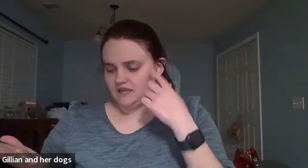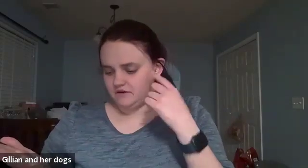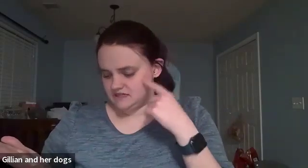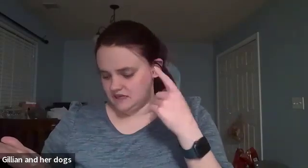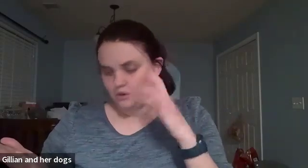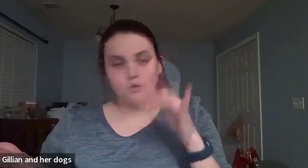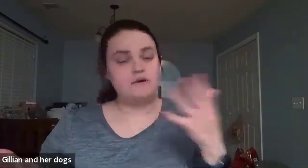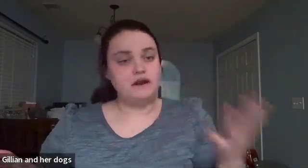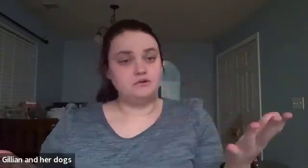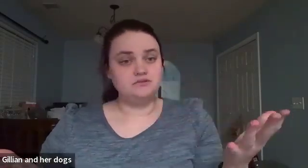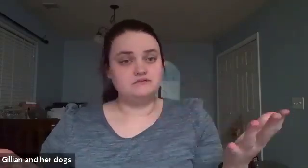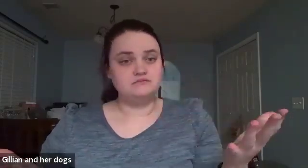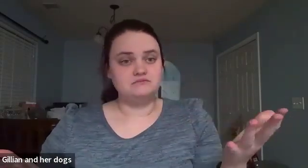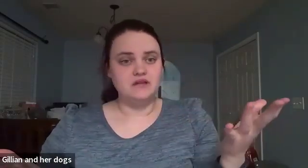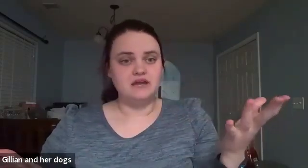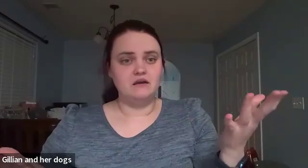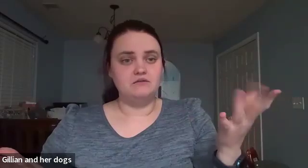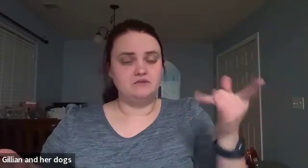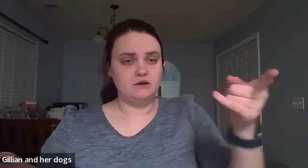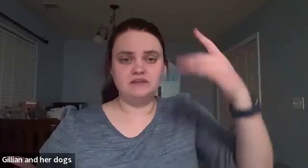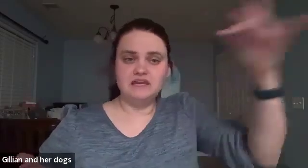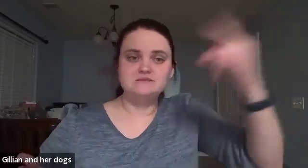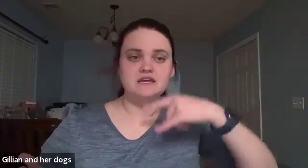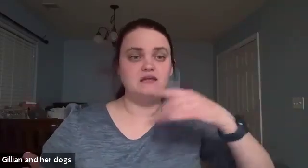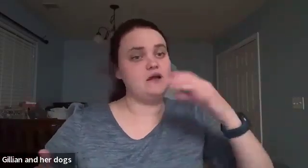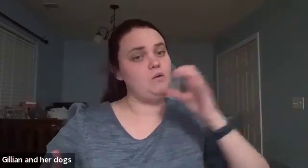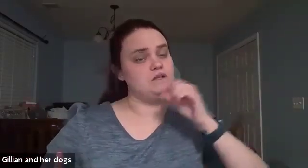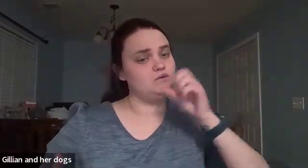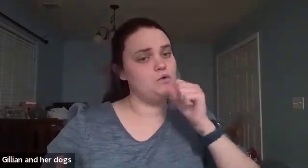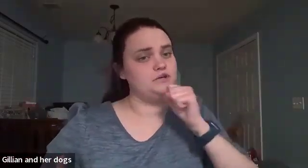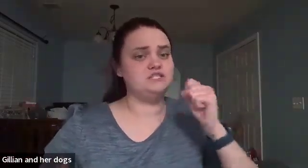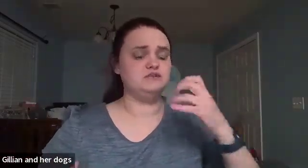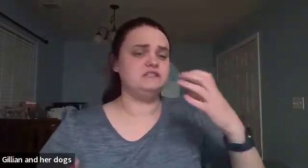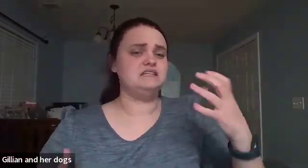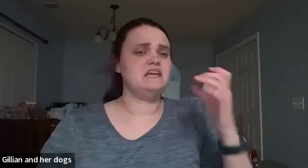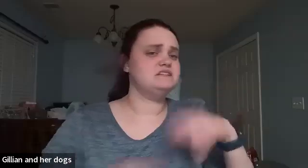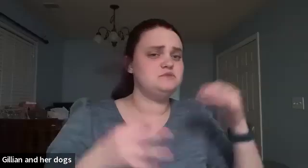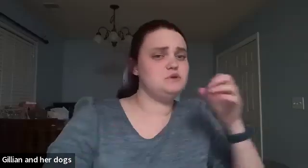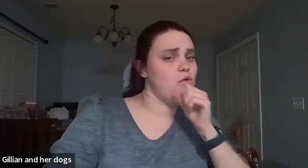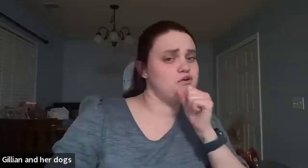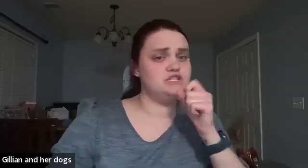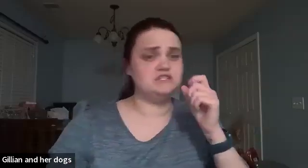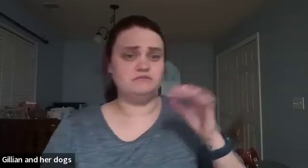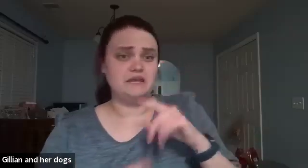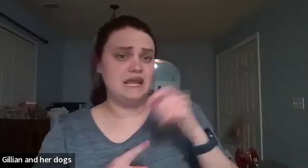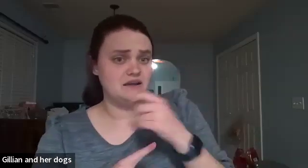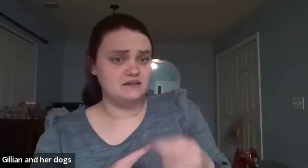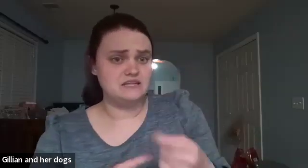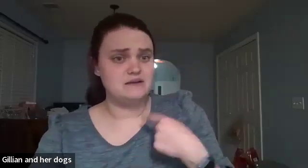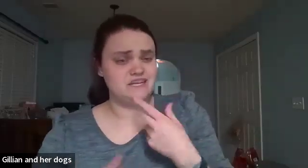like I was saying, what about apples? Like the kids picking like once oranges, it says they can't decide between oranges or bananas. And I'm